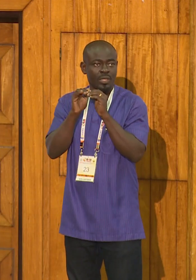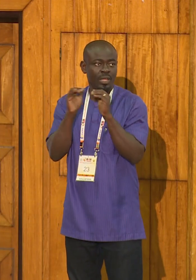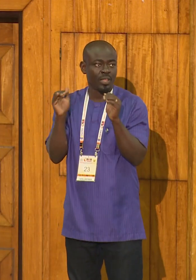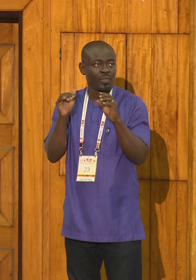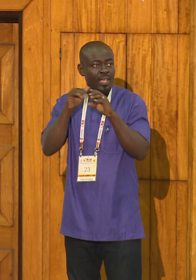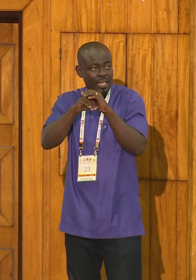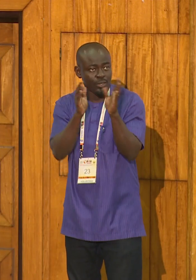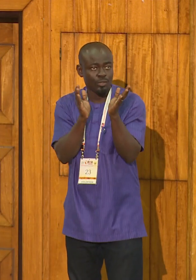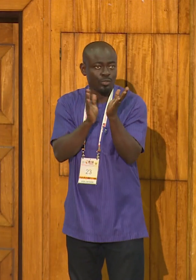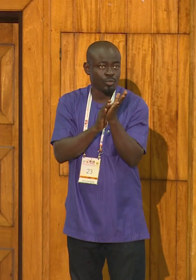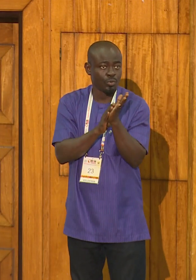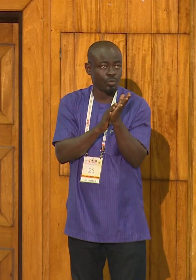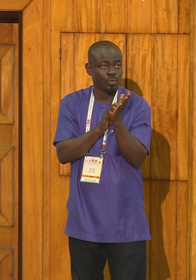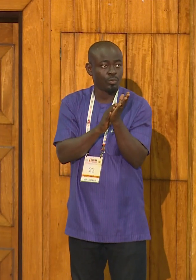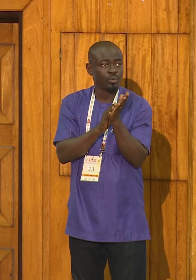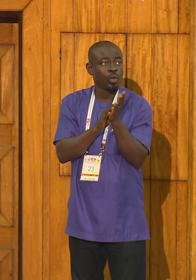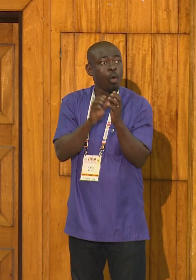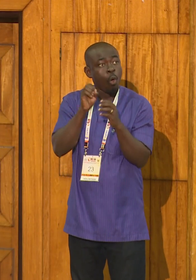school or be it